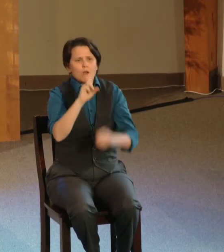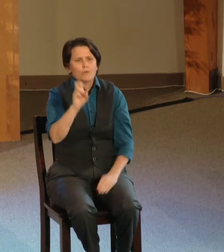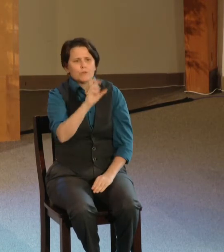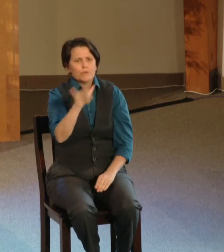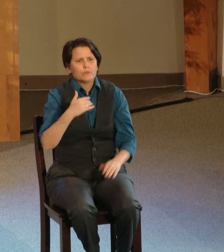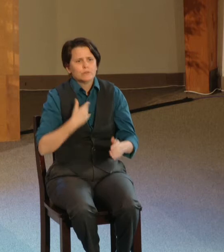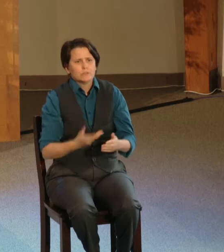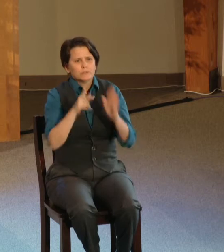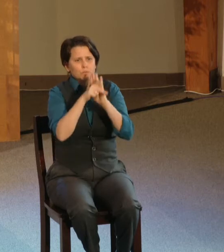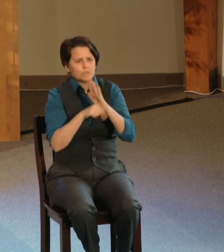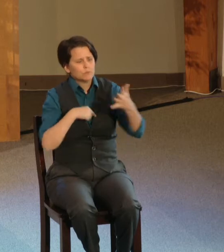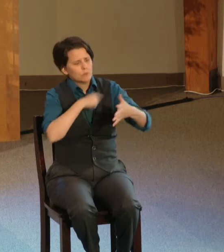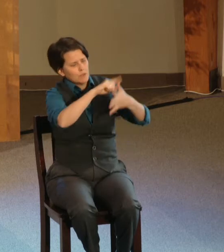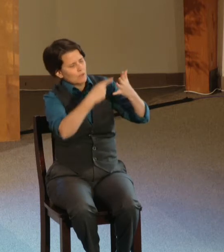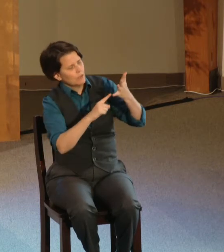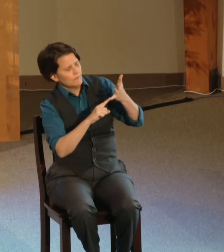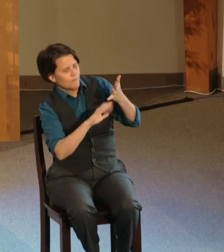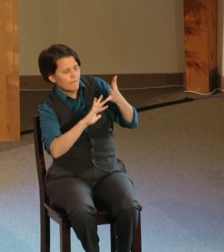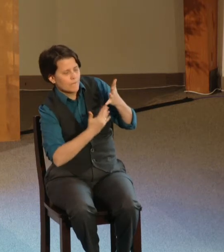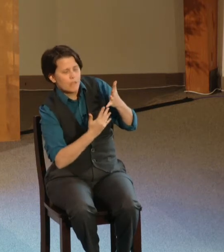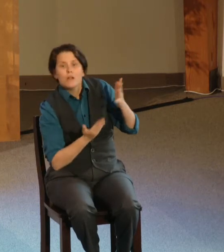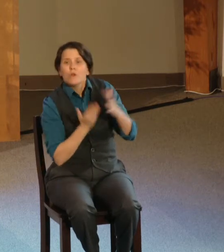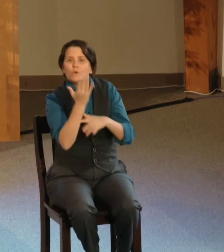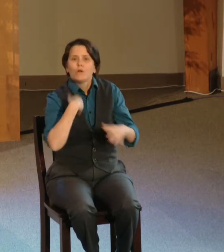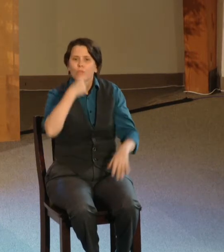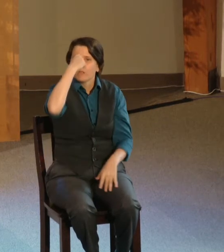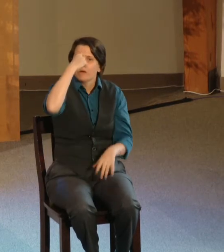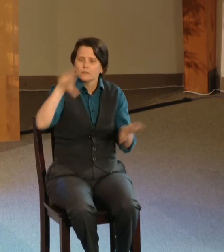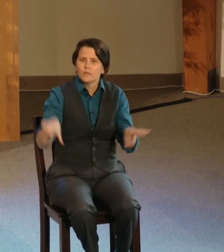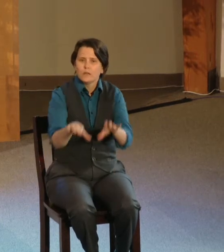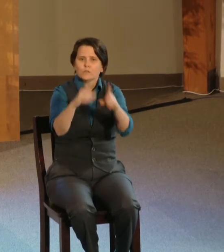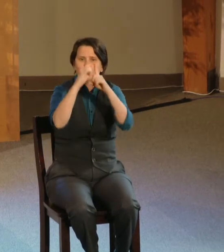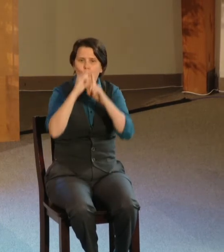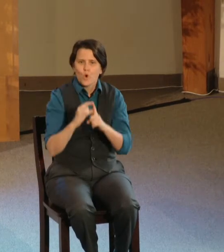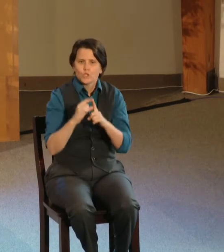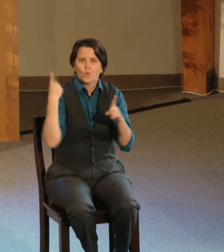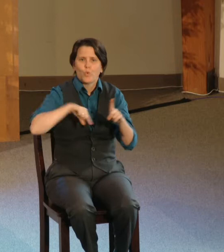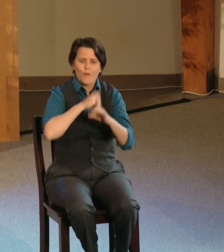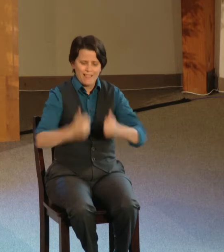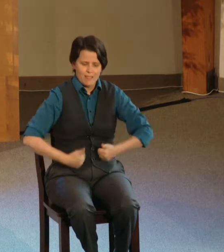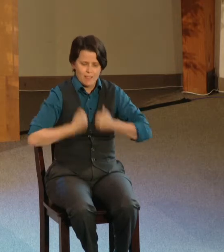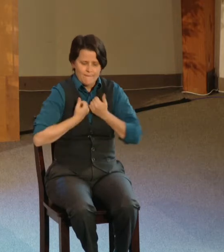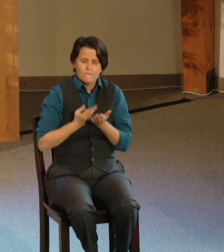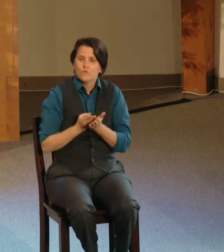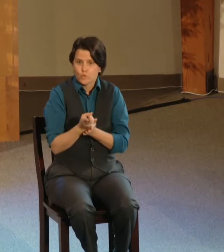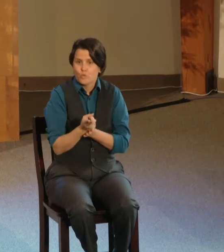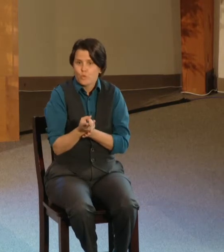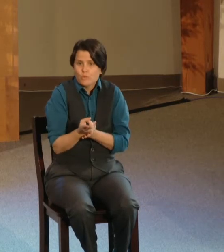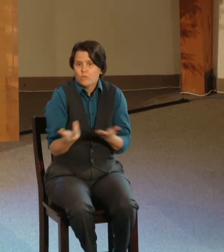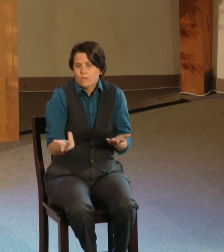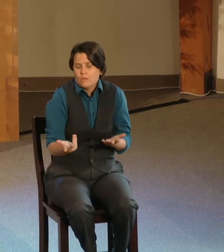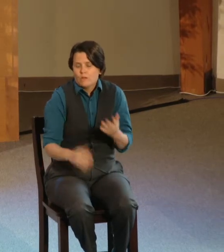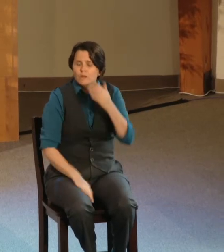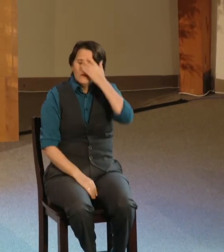the one that says, through our thoughts, our actions, our words, what? We live the truth. We live the truth,